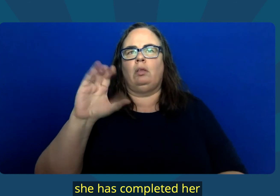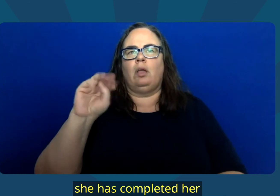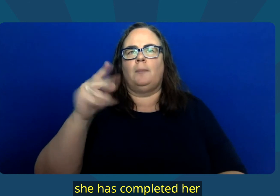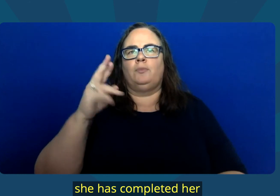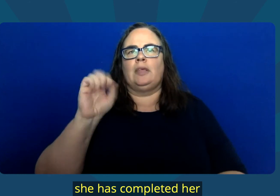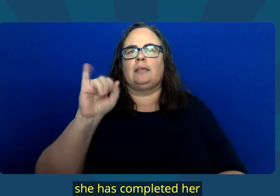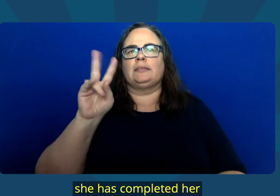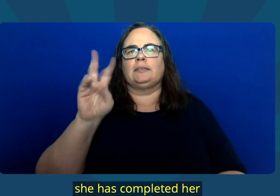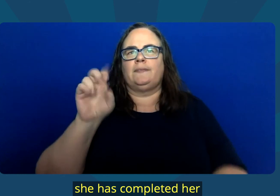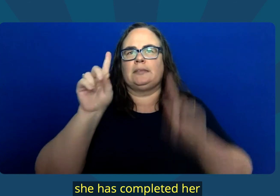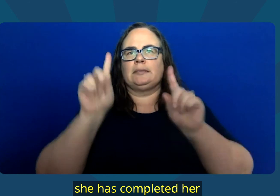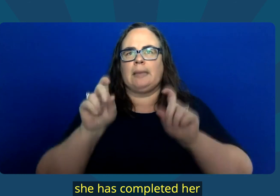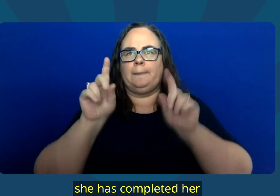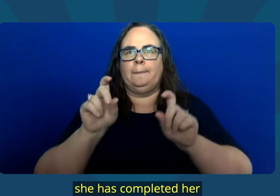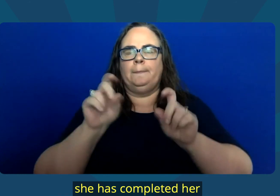comprehensive exam.